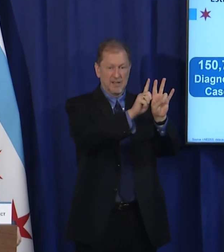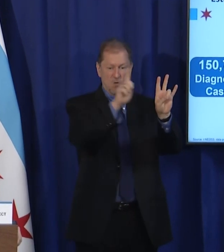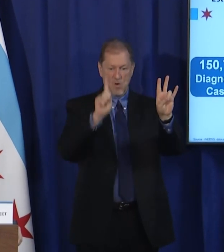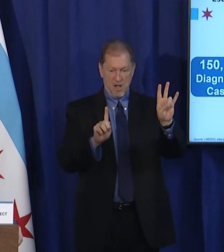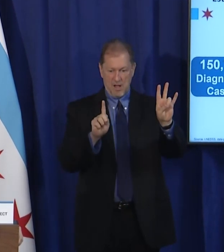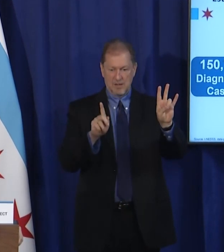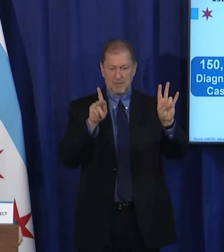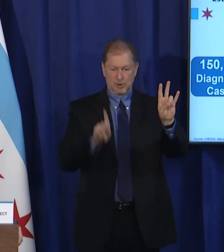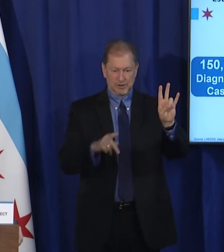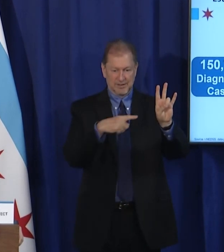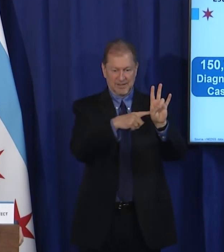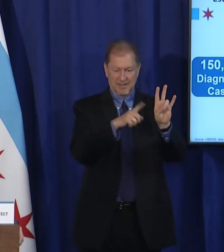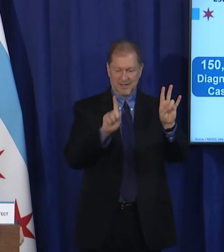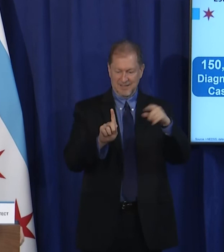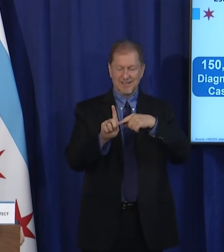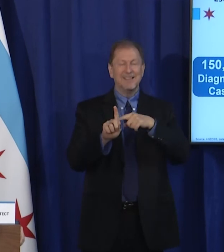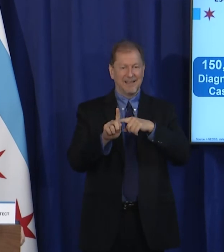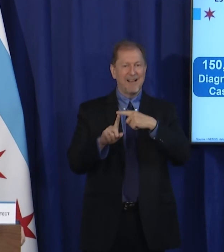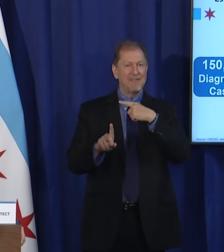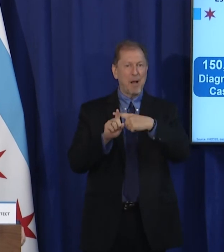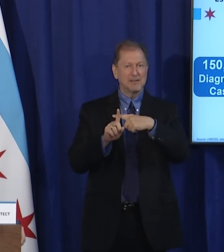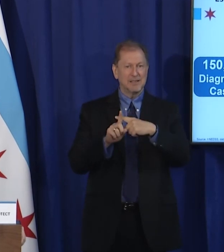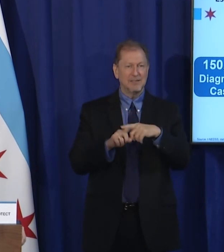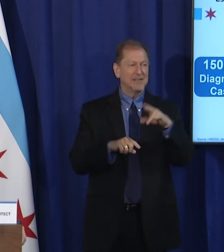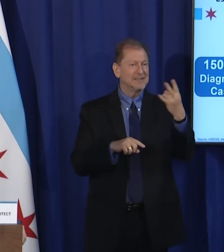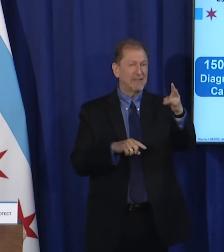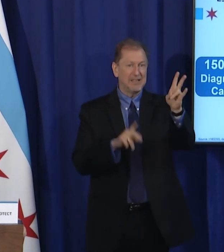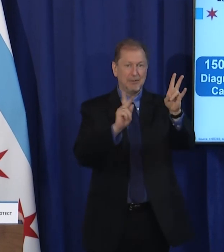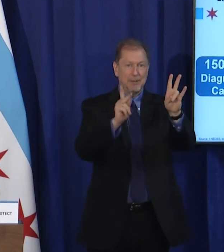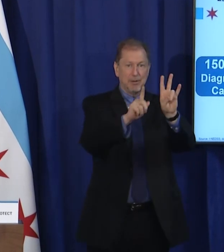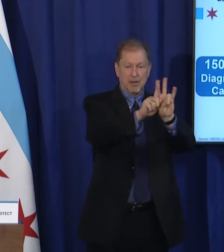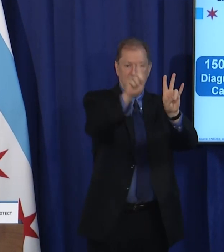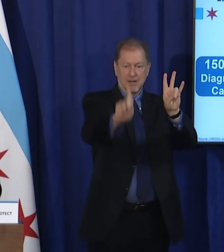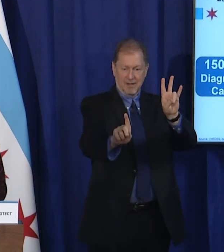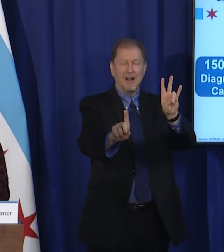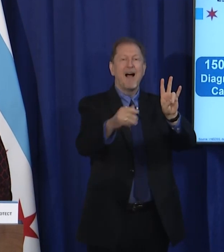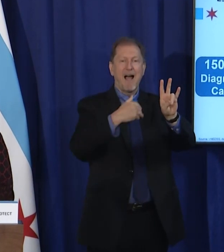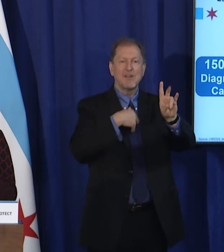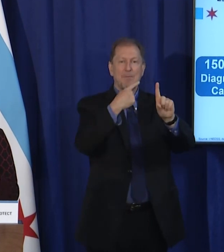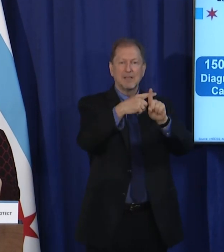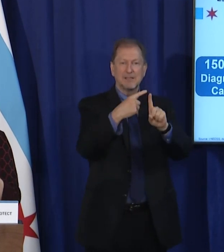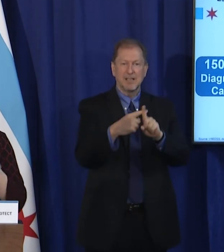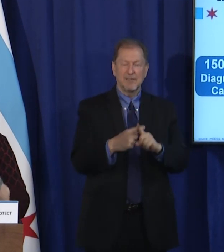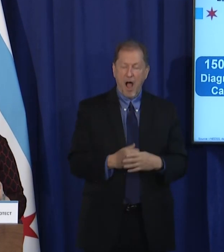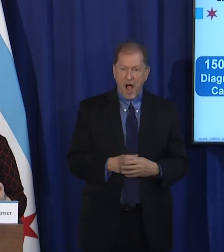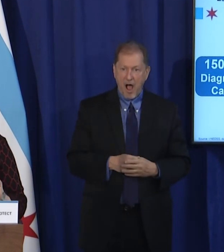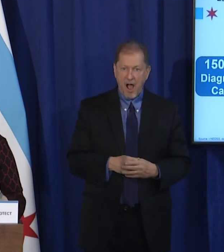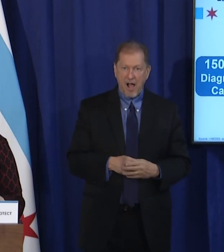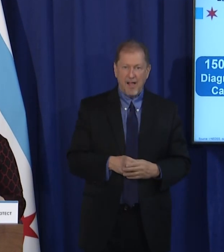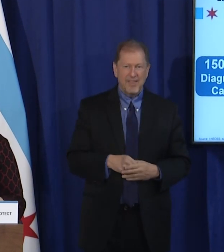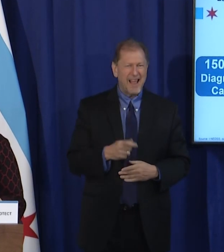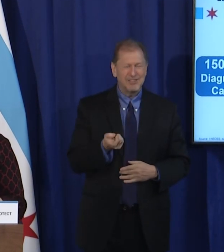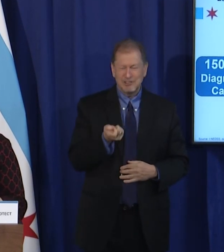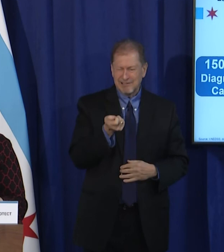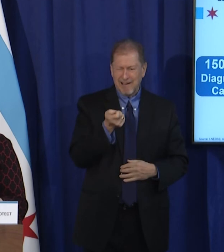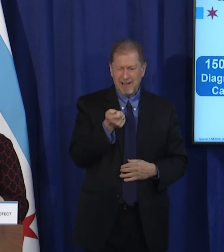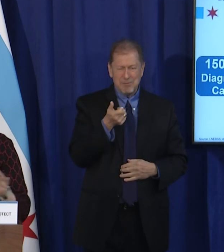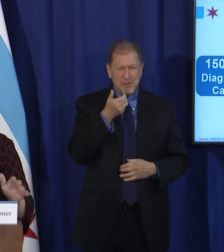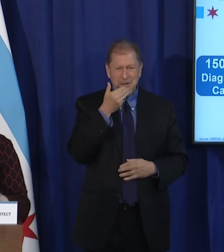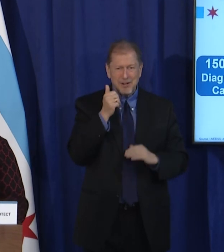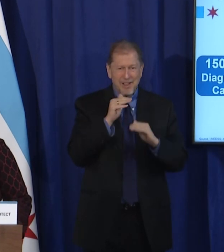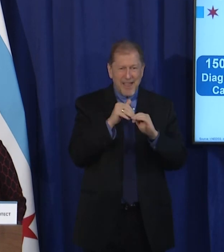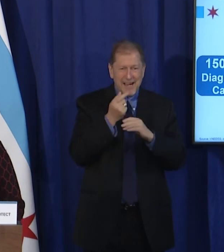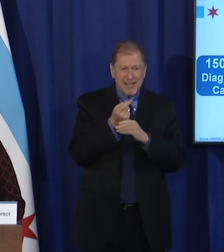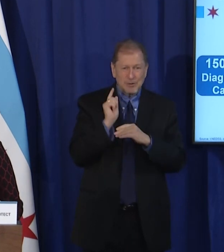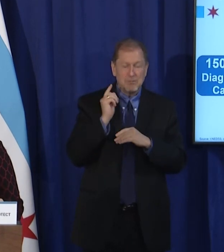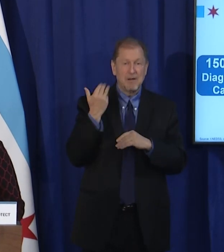has active COVID right now. If you've been paying attention, that's a tiny bit better than it was last week, where